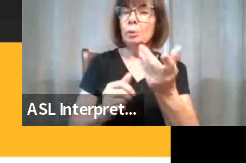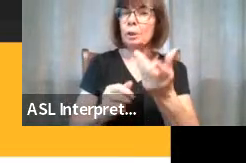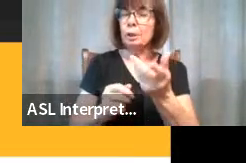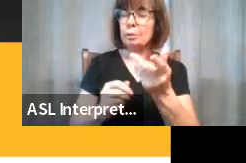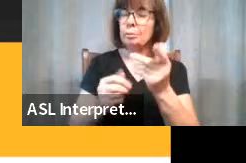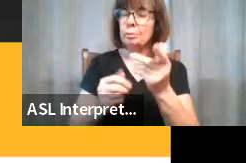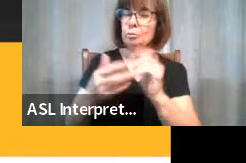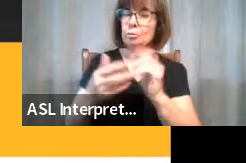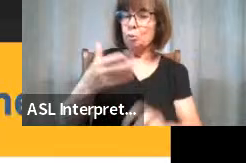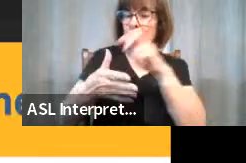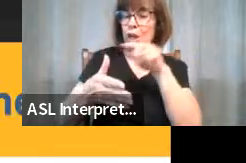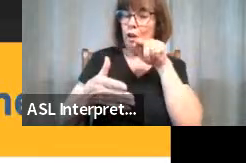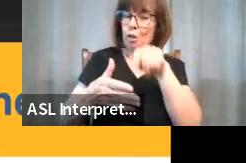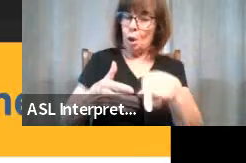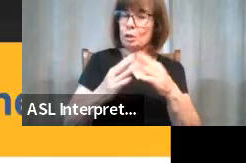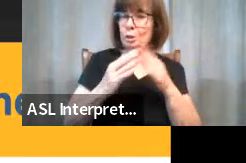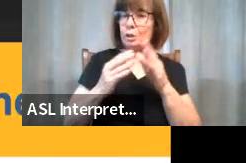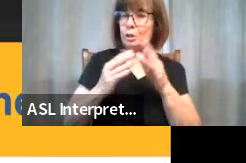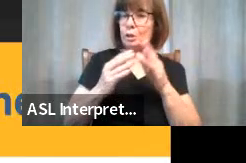Next slide, please.